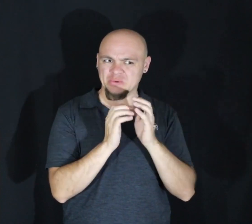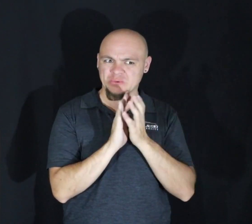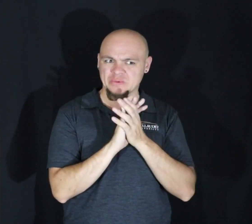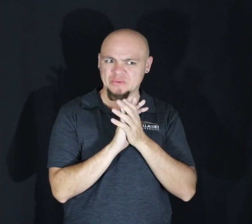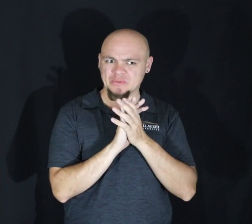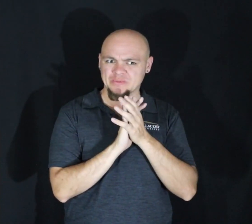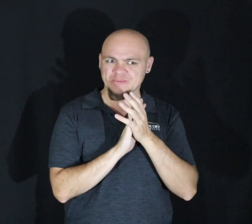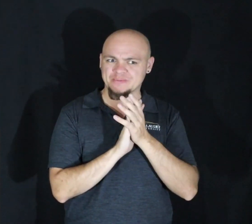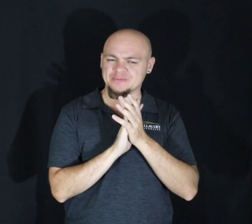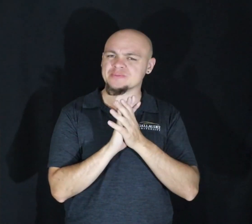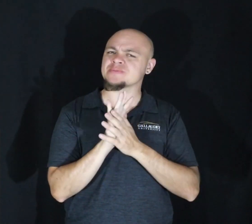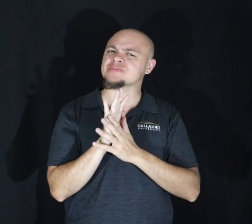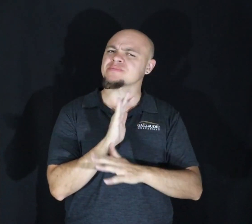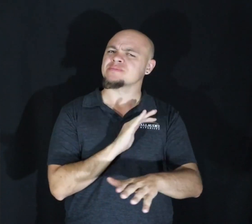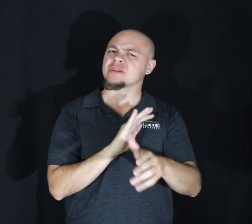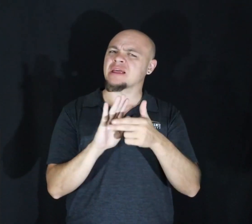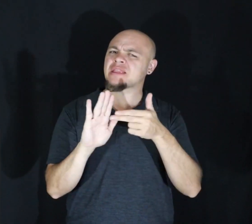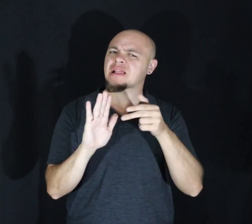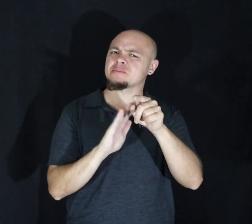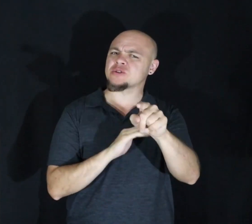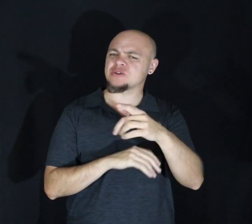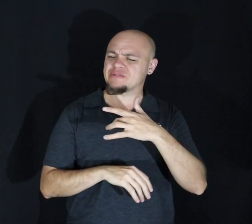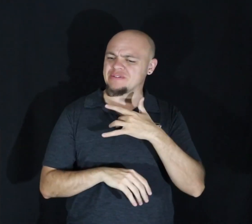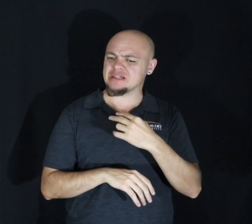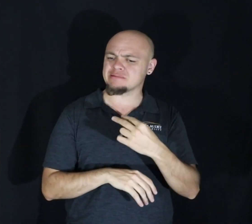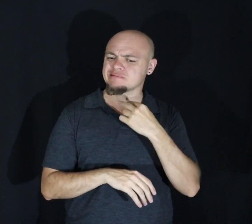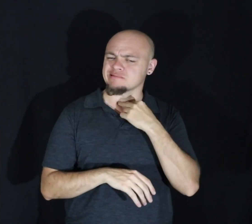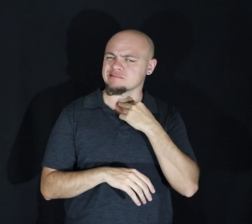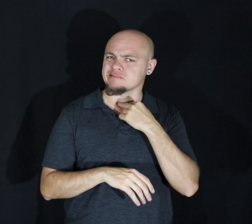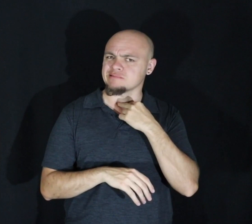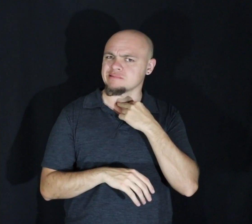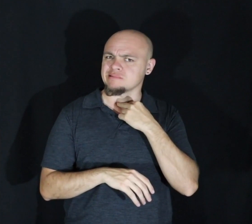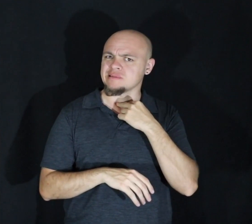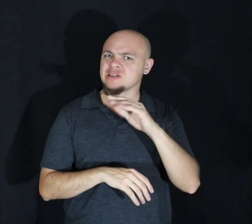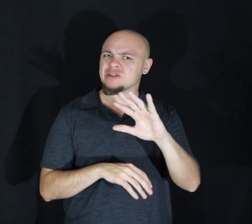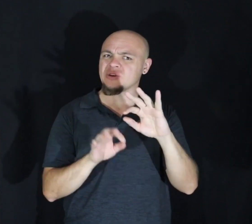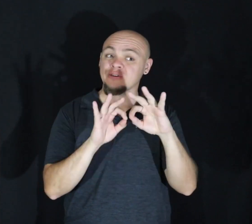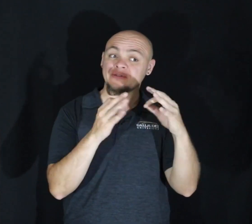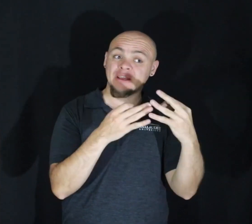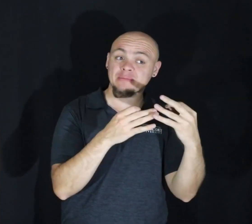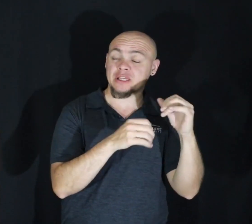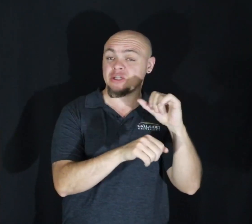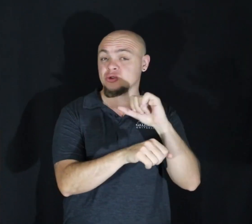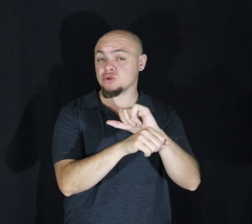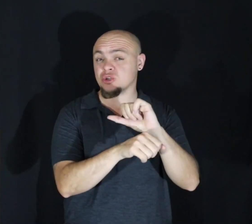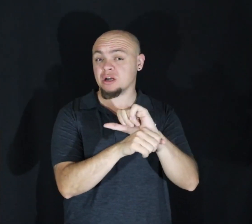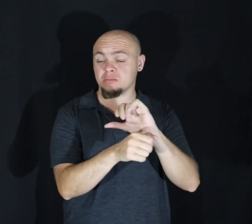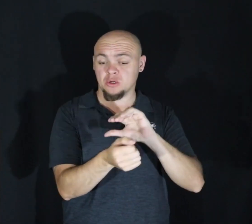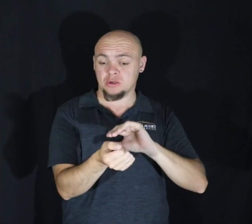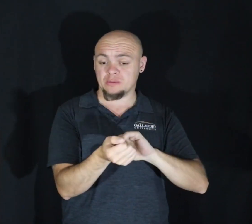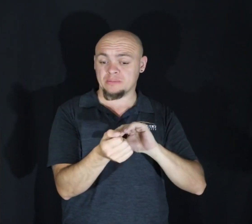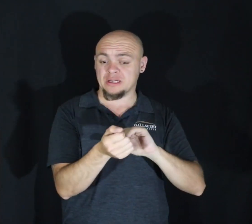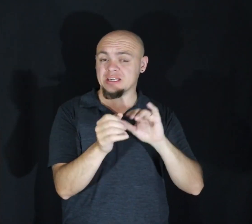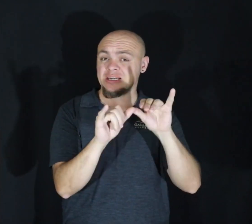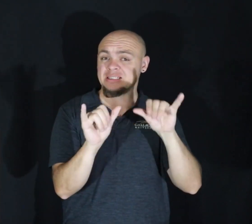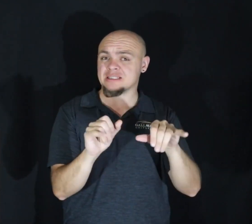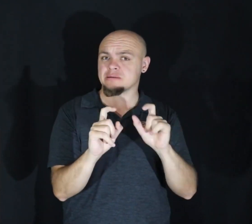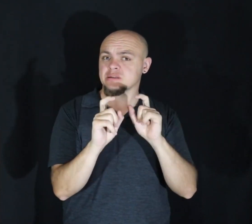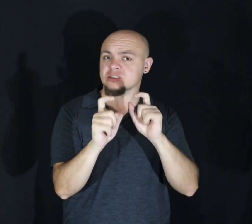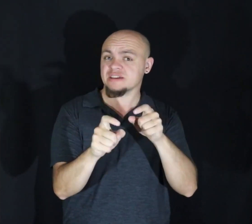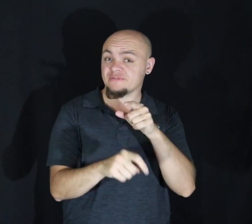What labels are you stuck with? What do your family, your job, or even the medical system slap onto